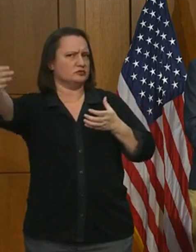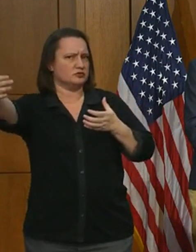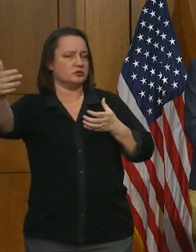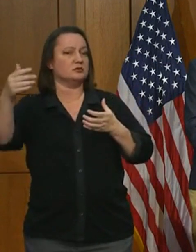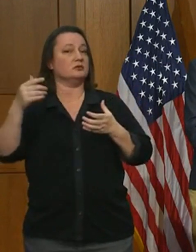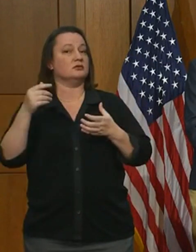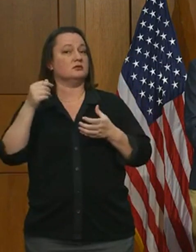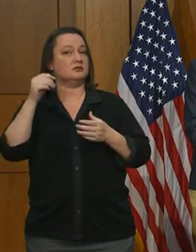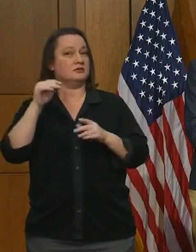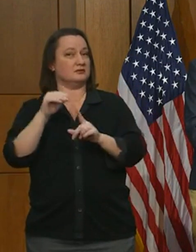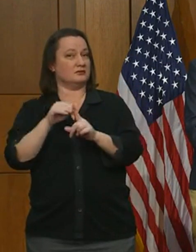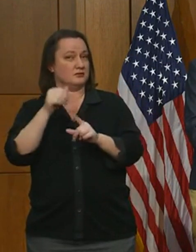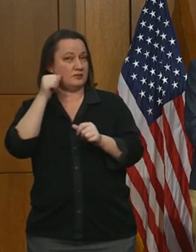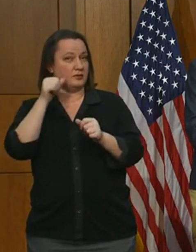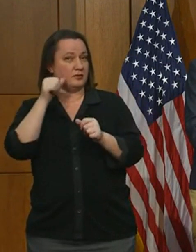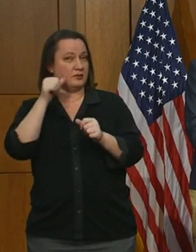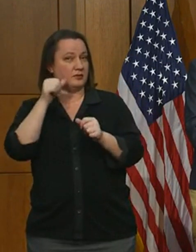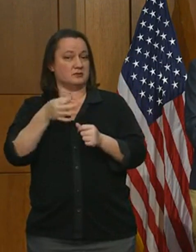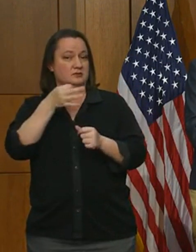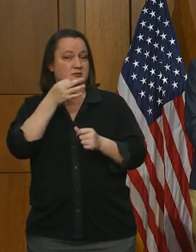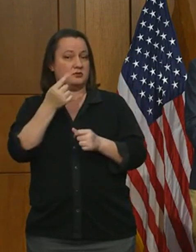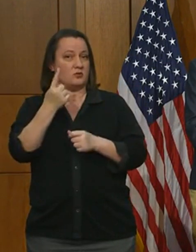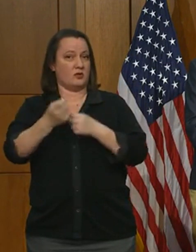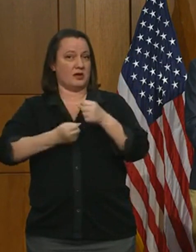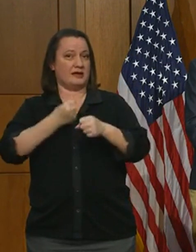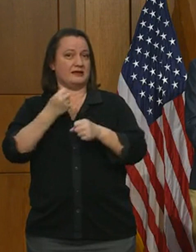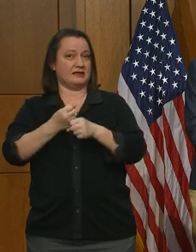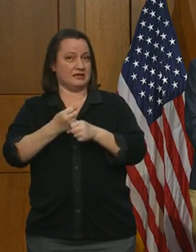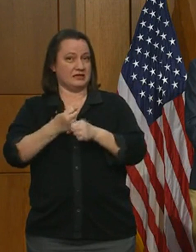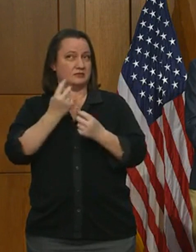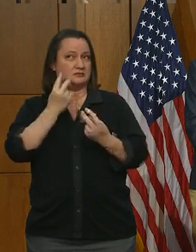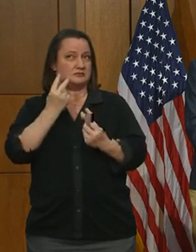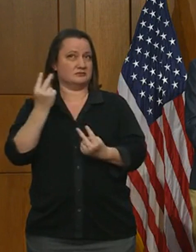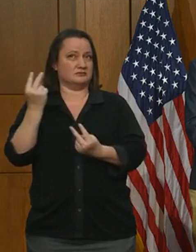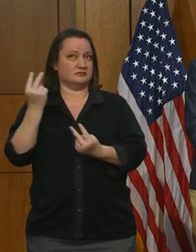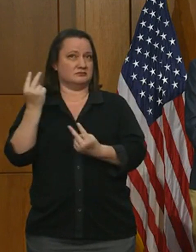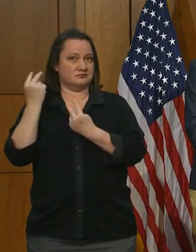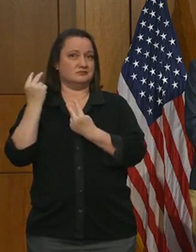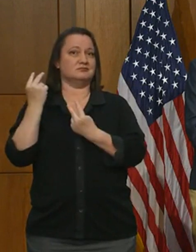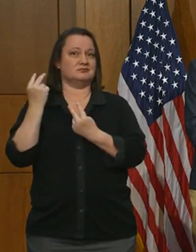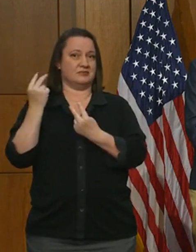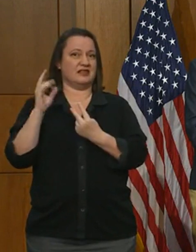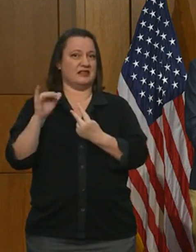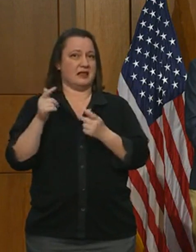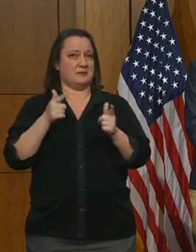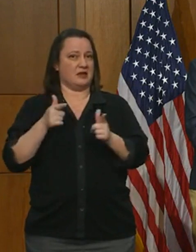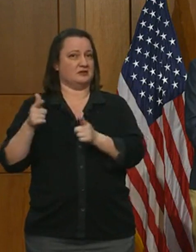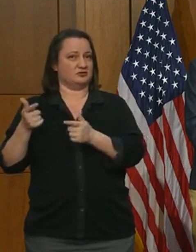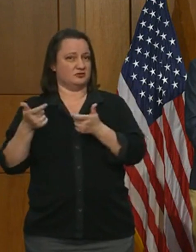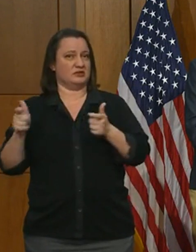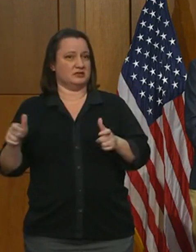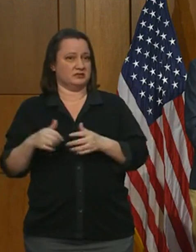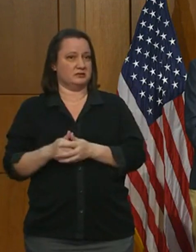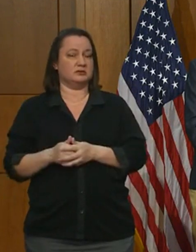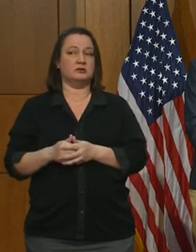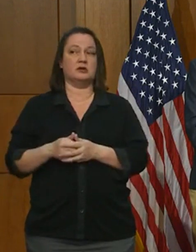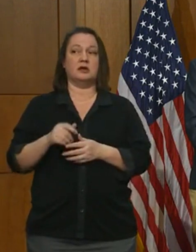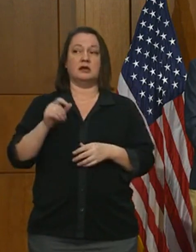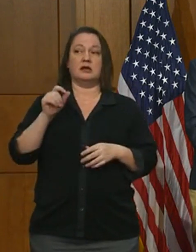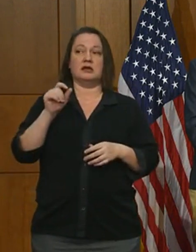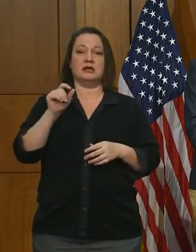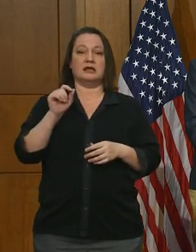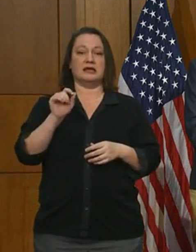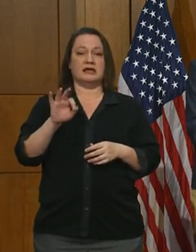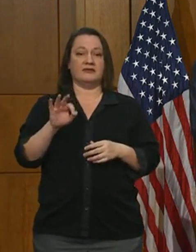we've seen in other places that people are having real struggle adhering to social distancing and following the guidelines.